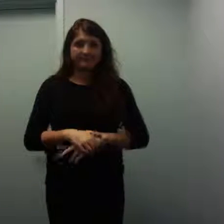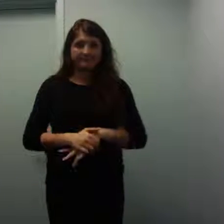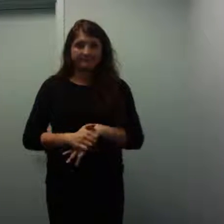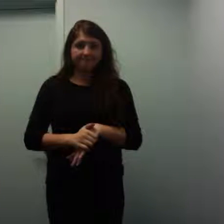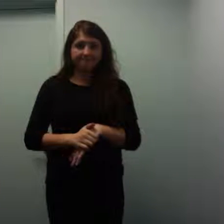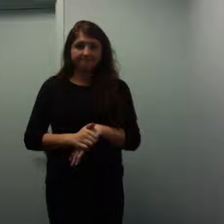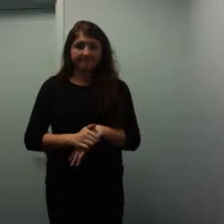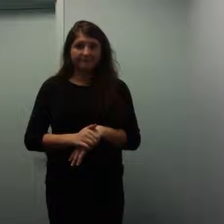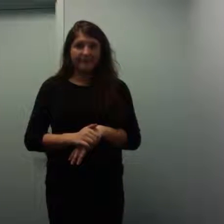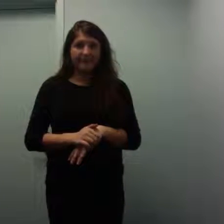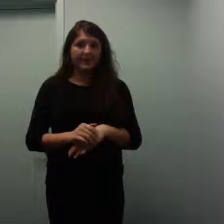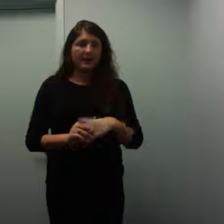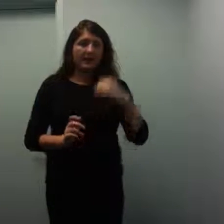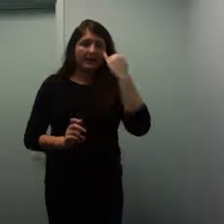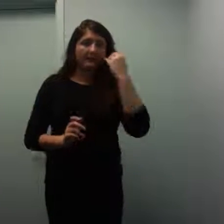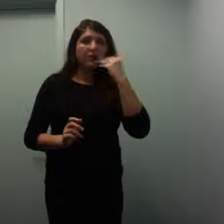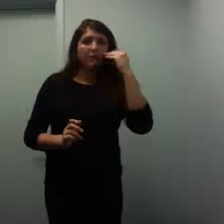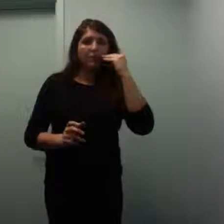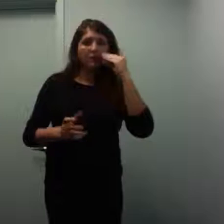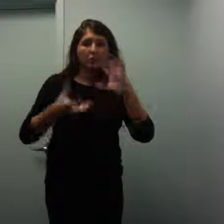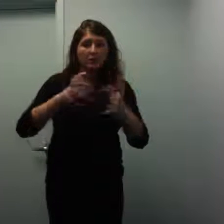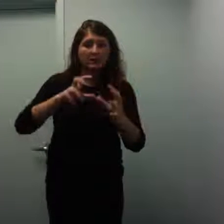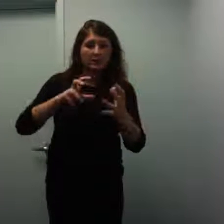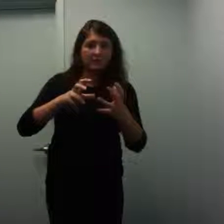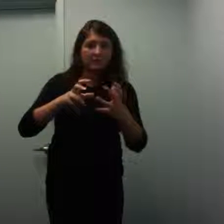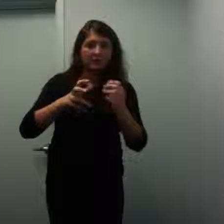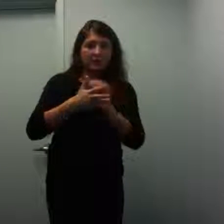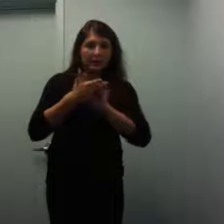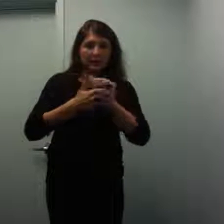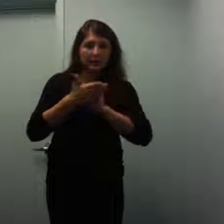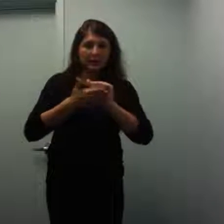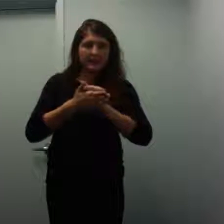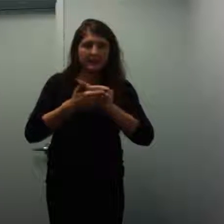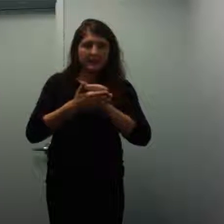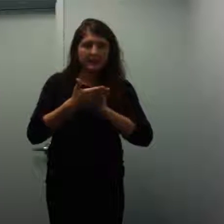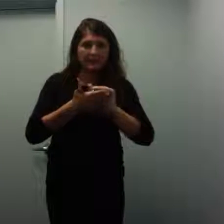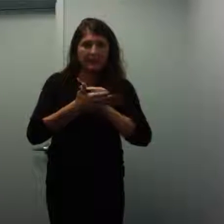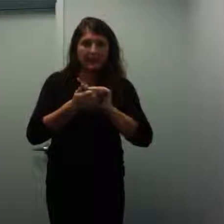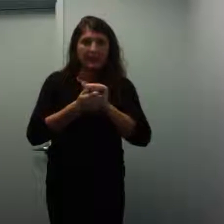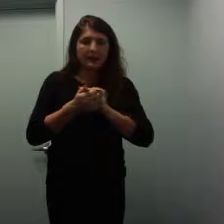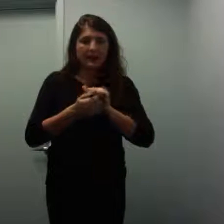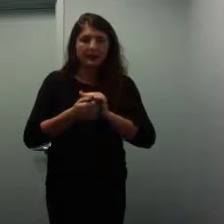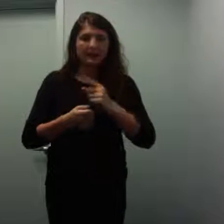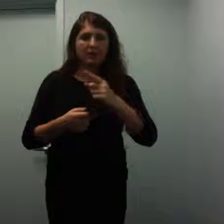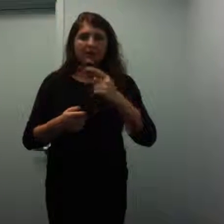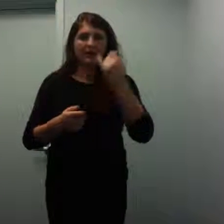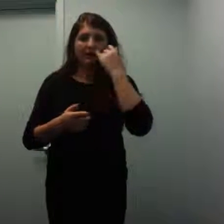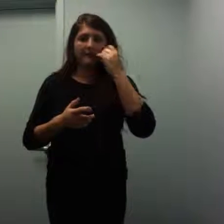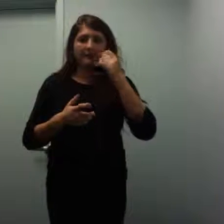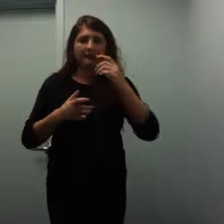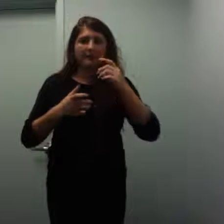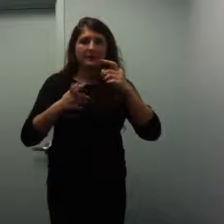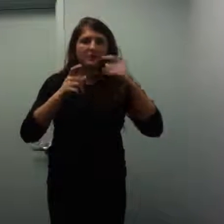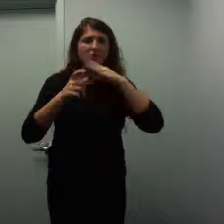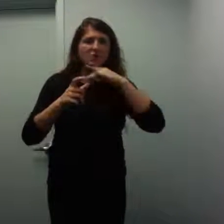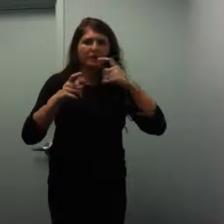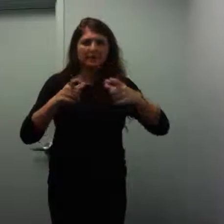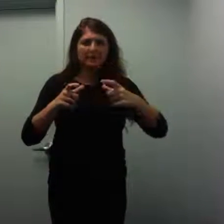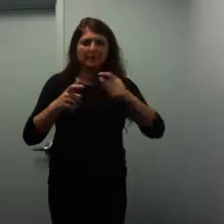Doing dishes. What water usually works better to clean dishes with? Cold water or hot water? Why does hot water work